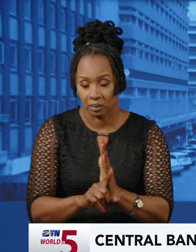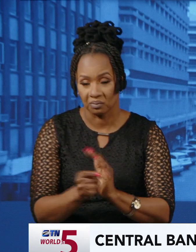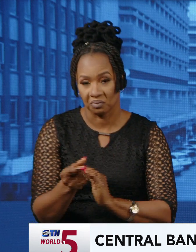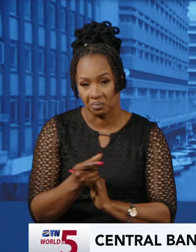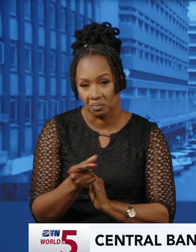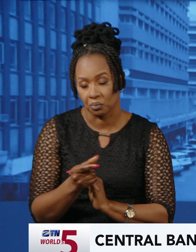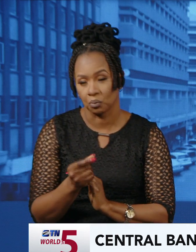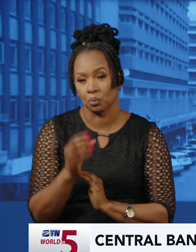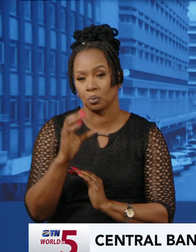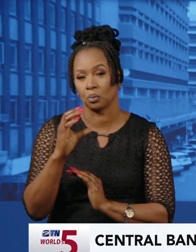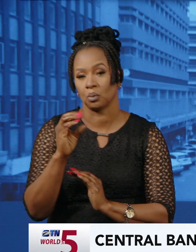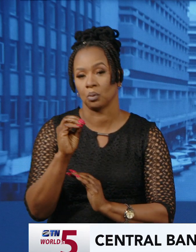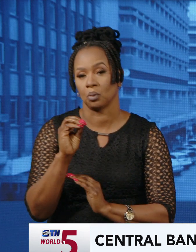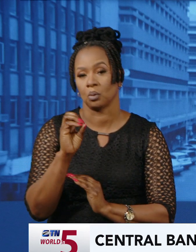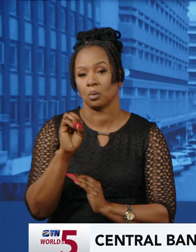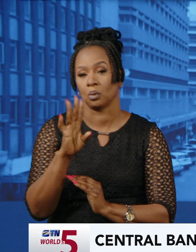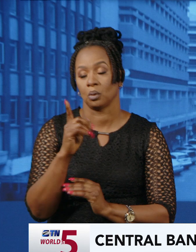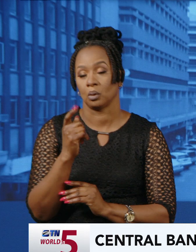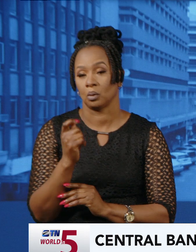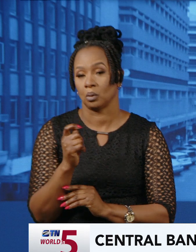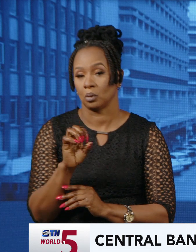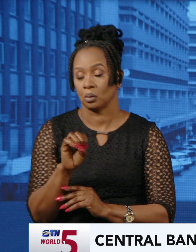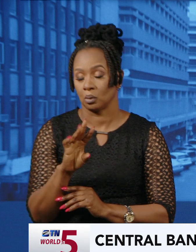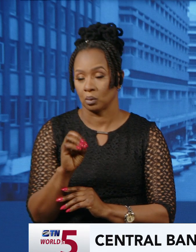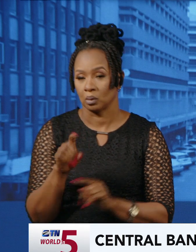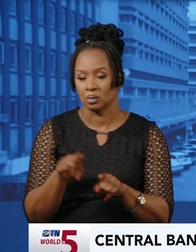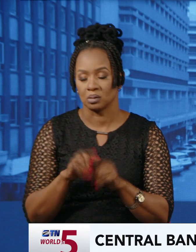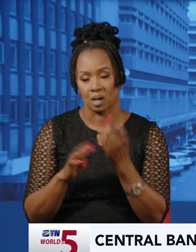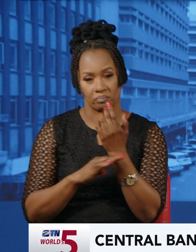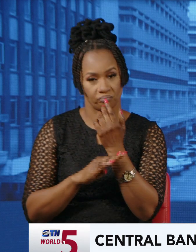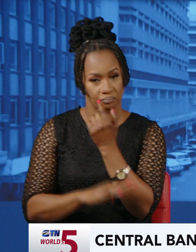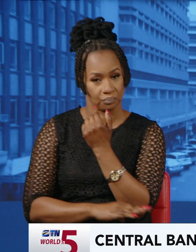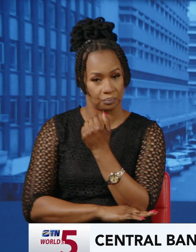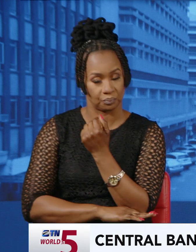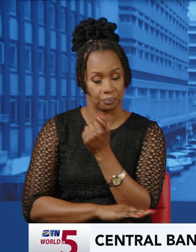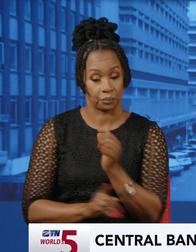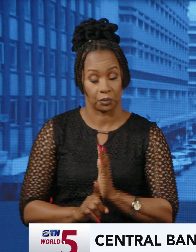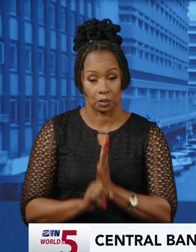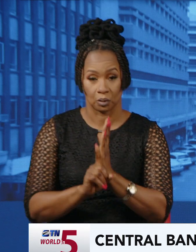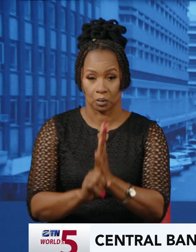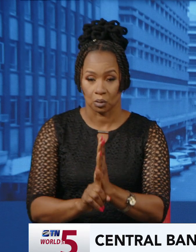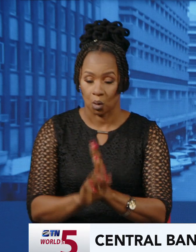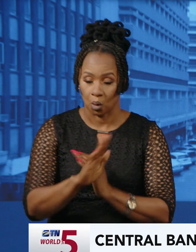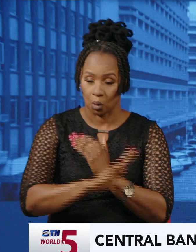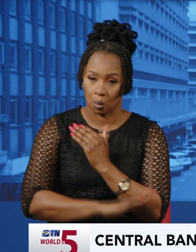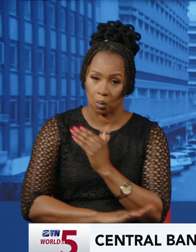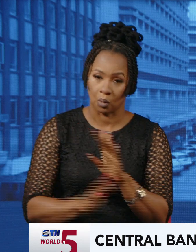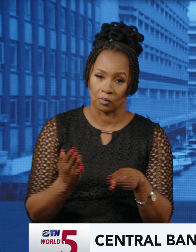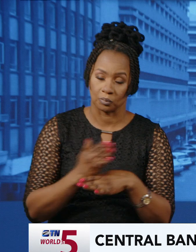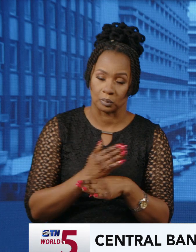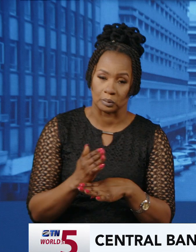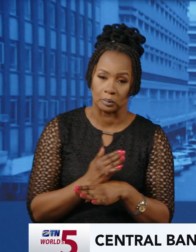cost, which entails that there's going to be decreased charges, leading to lower cost for consumers and